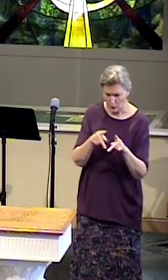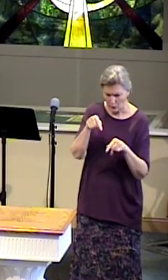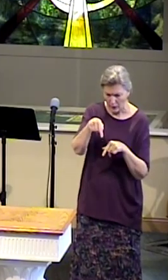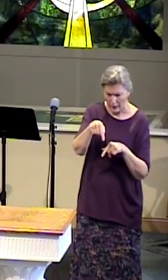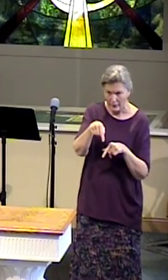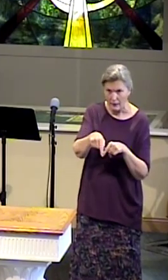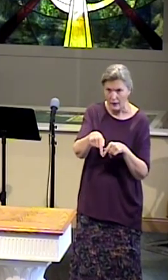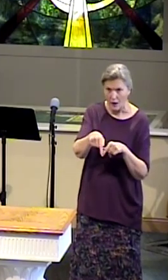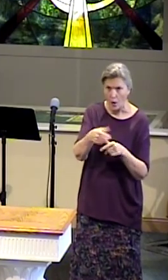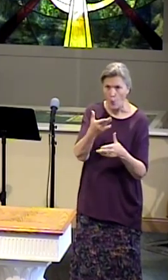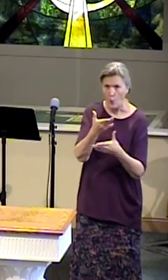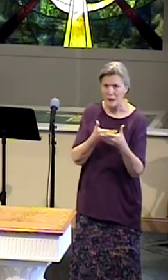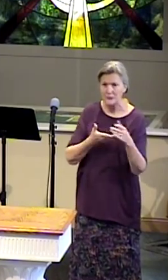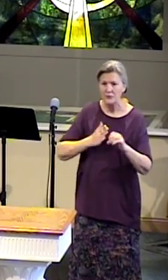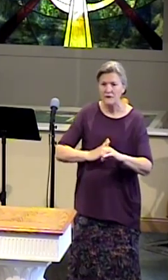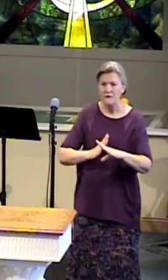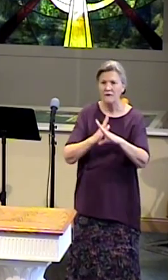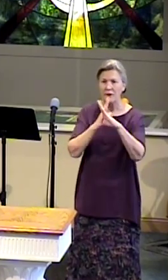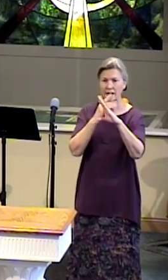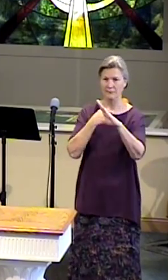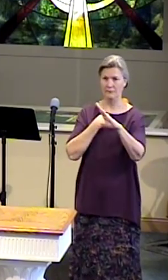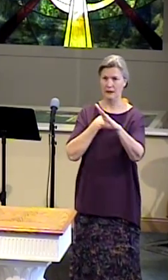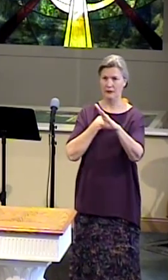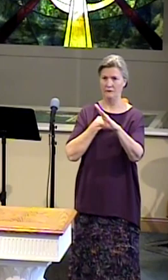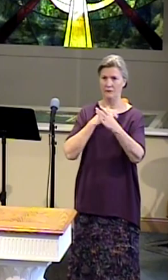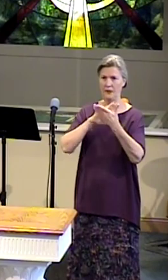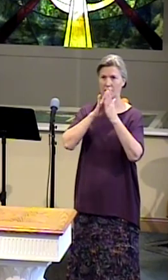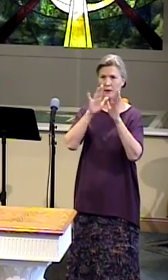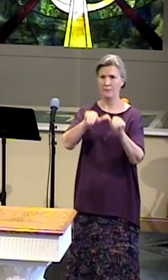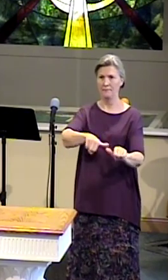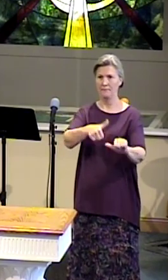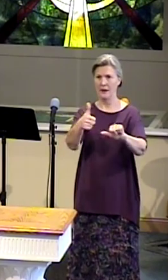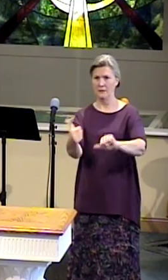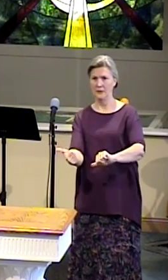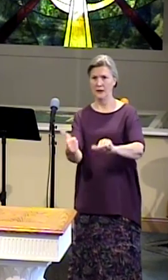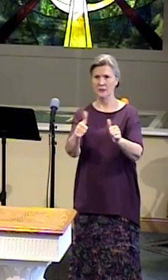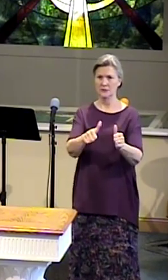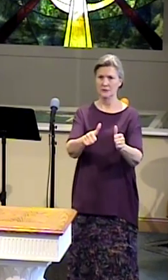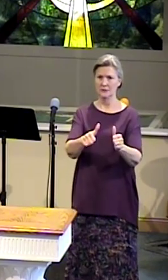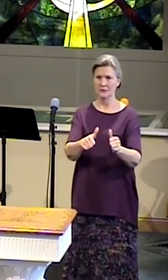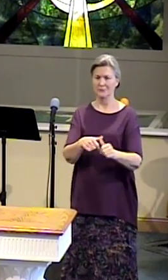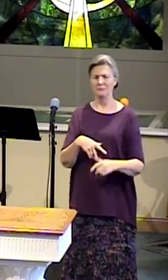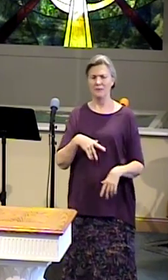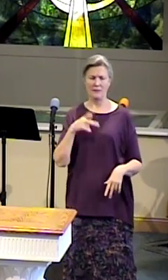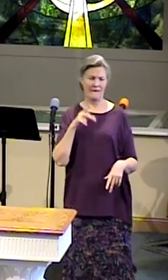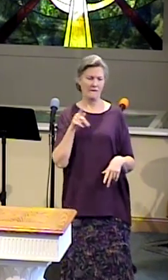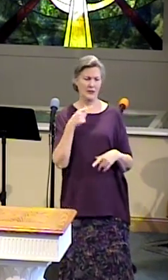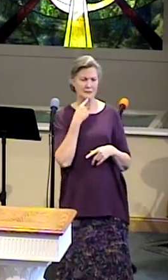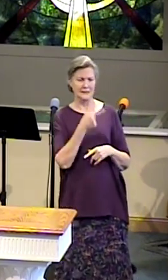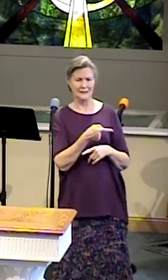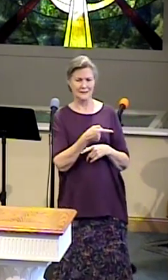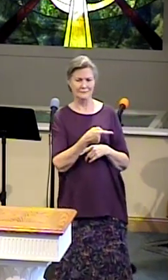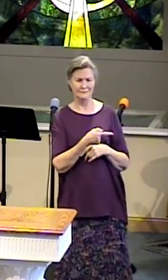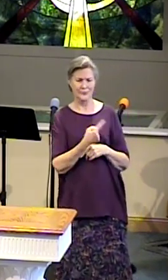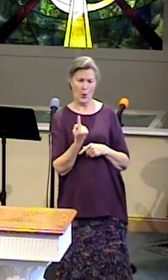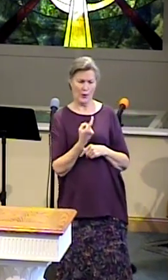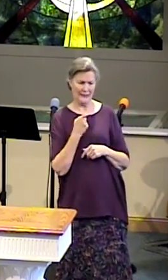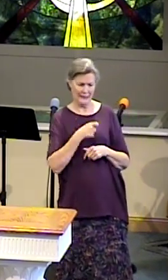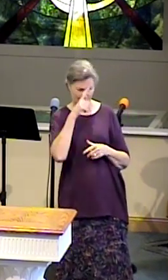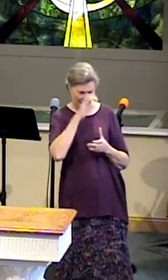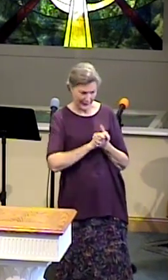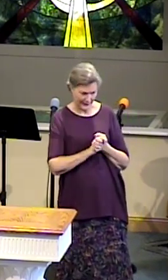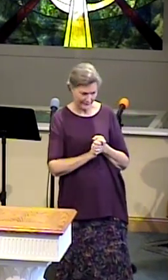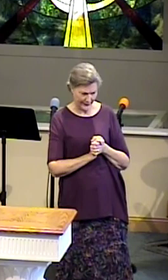in? What's stopping me from being baptized? Well, it must have come from Philip saying, well, all I have to do is believe. Must have.